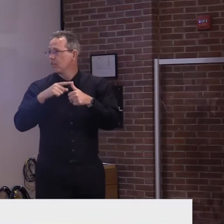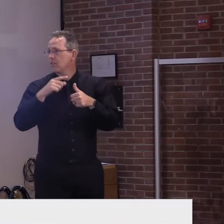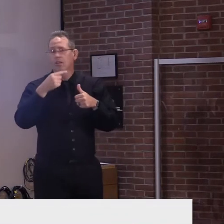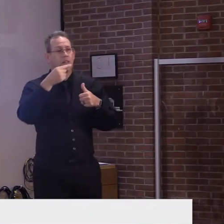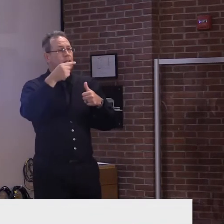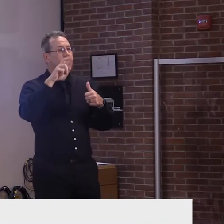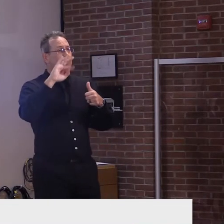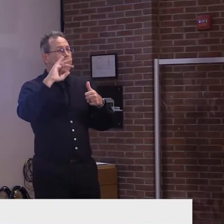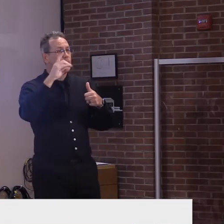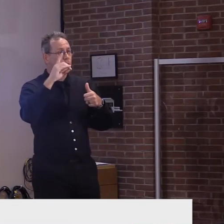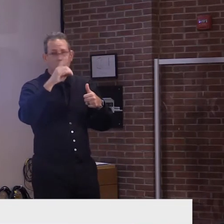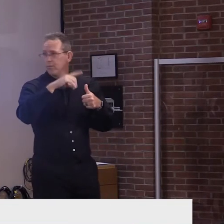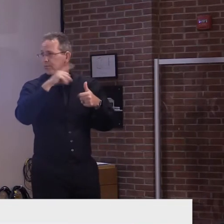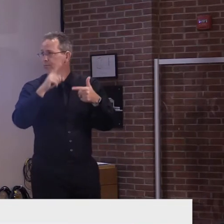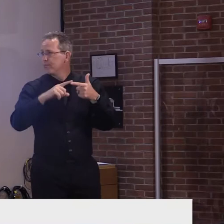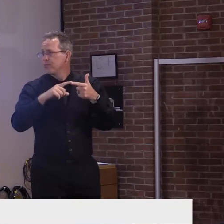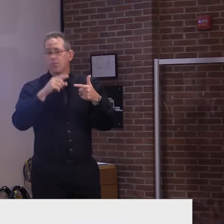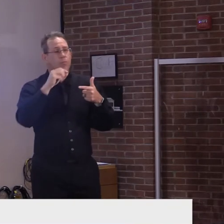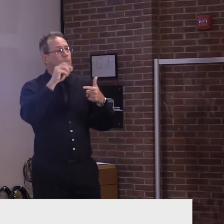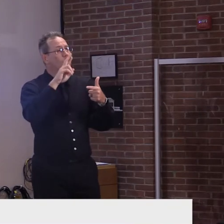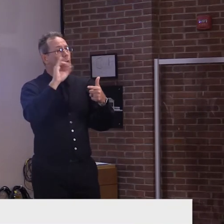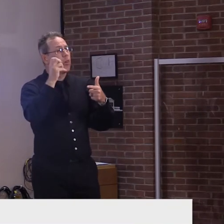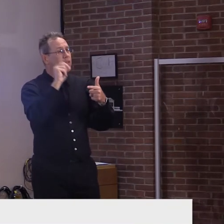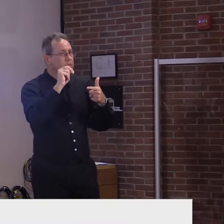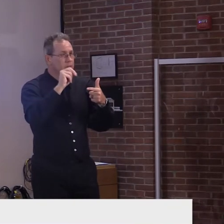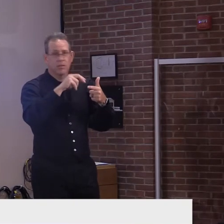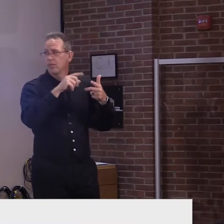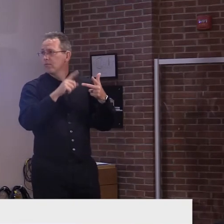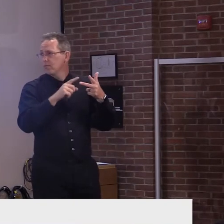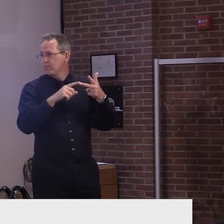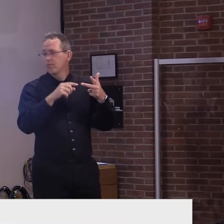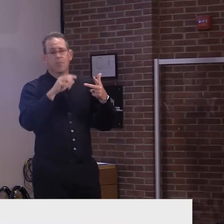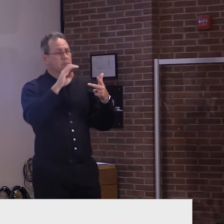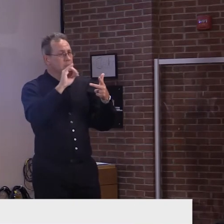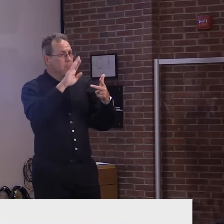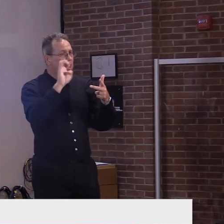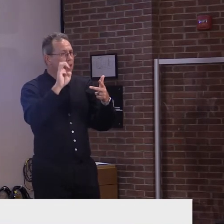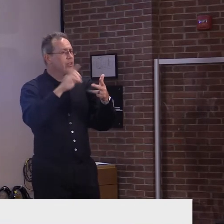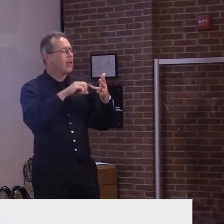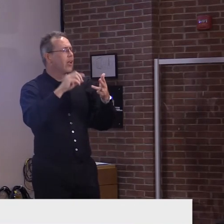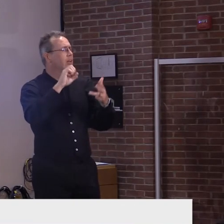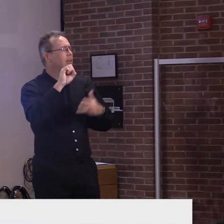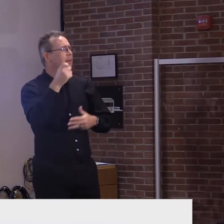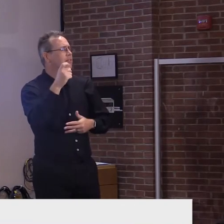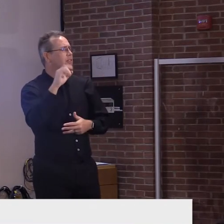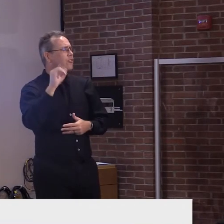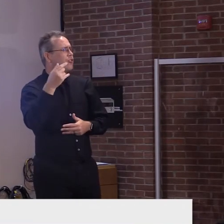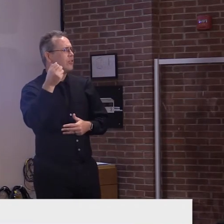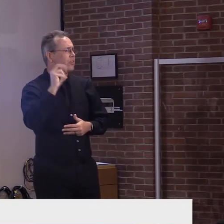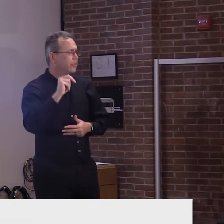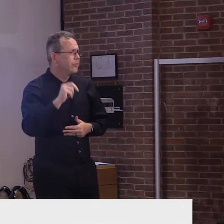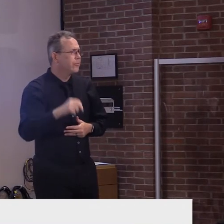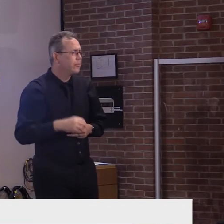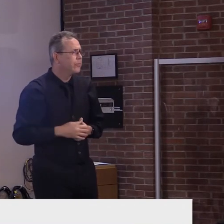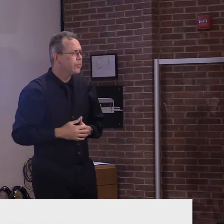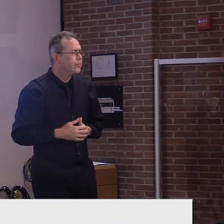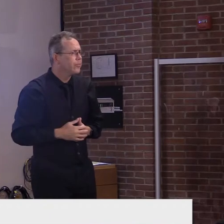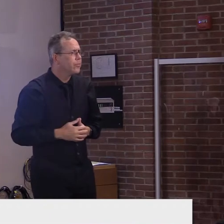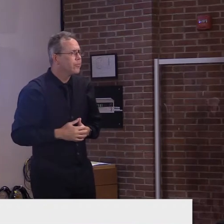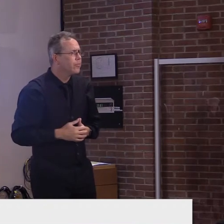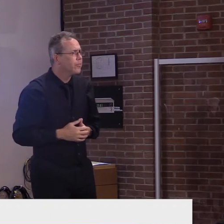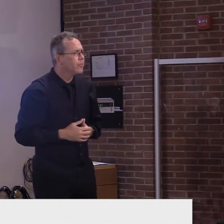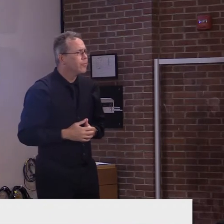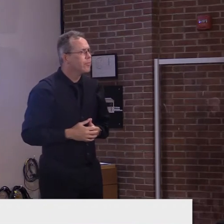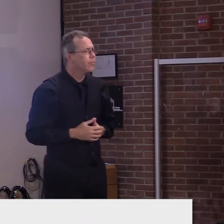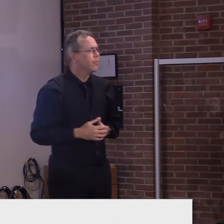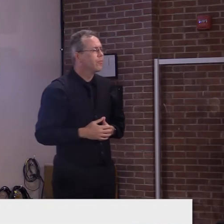Guilford, Lake Region High School in Orleans, Spalding High School in Barrie, and the Champlain Valley Fair